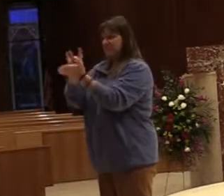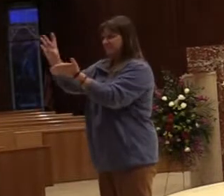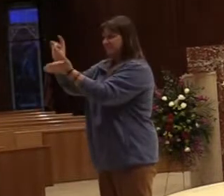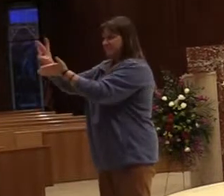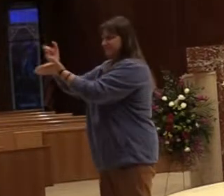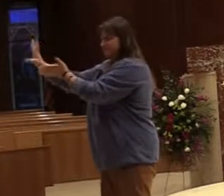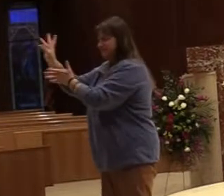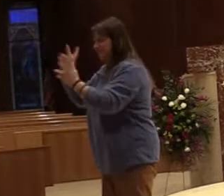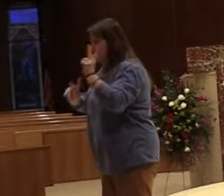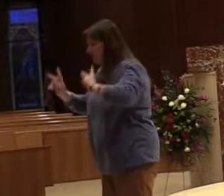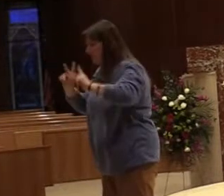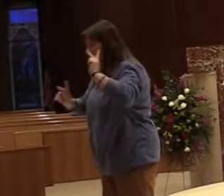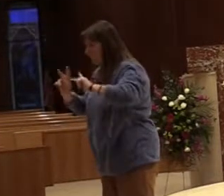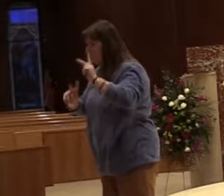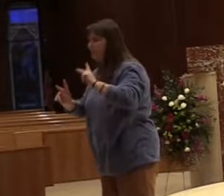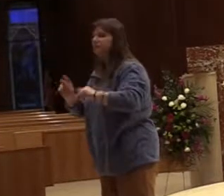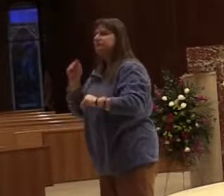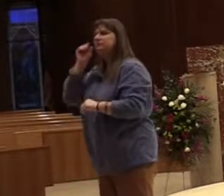of the Gentiles.